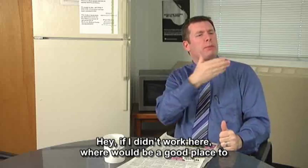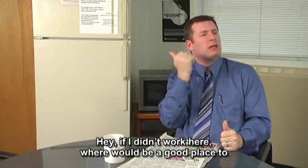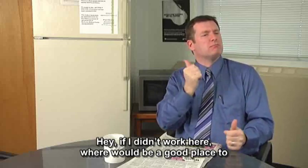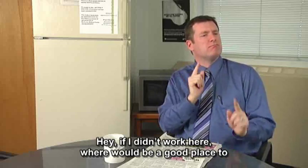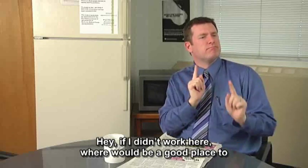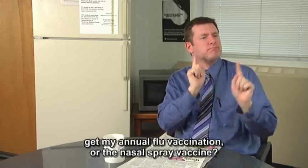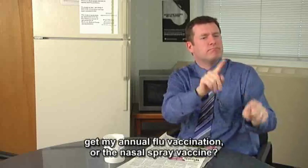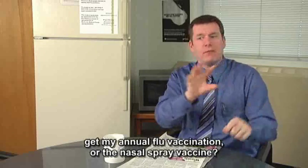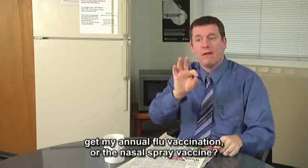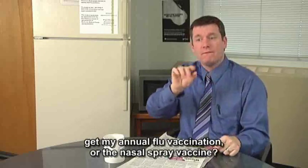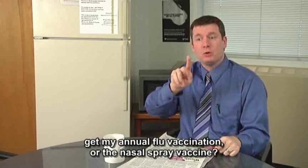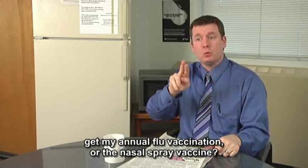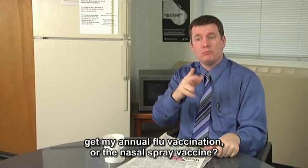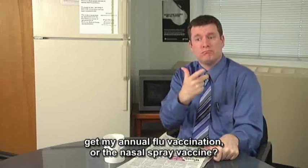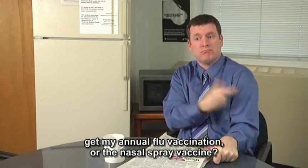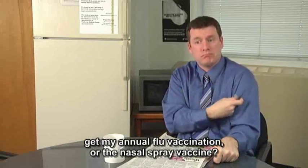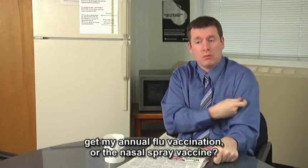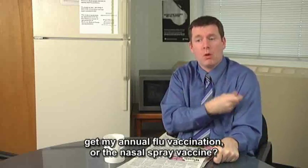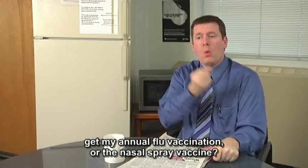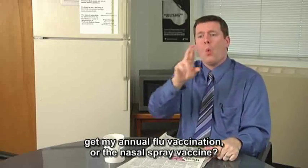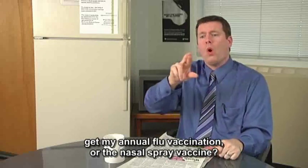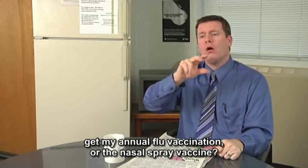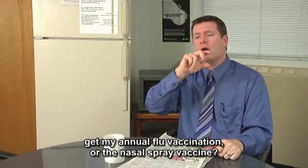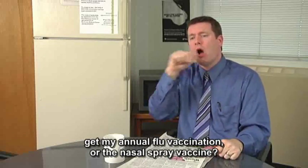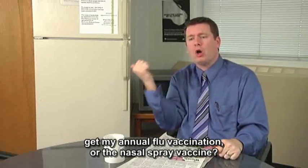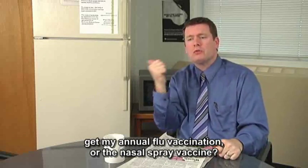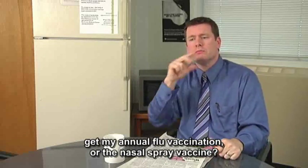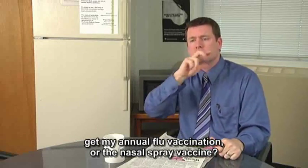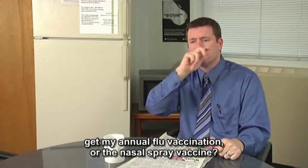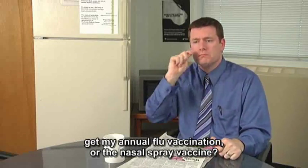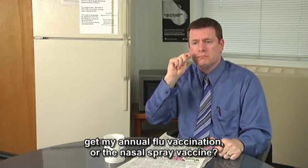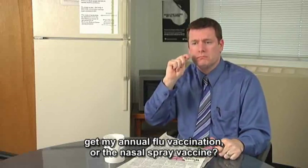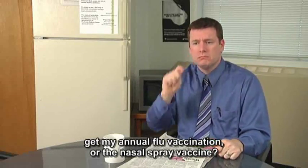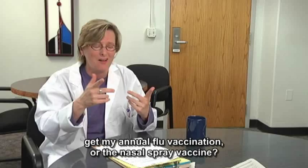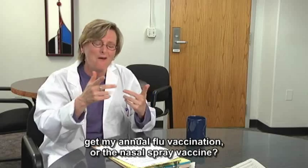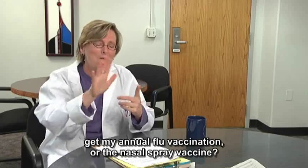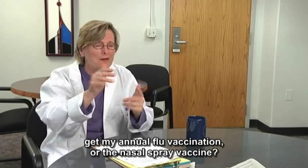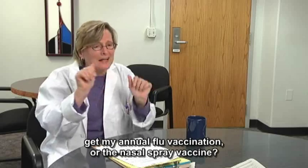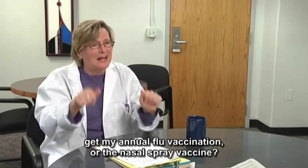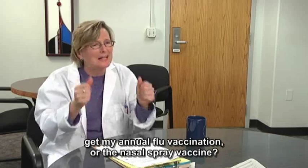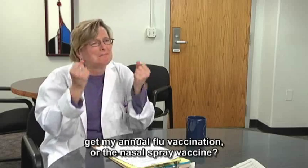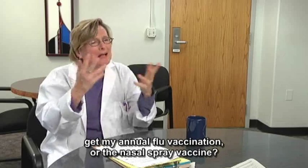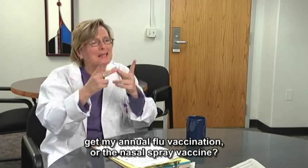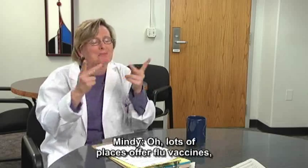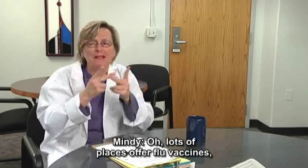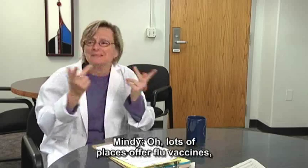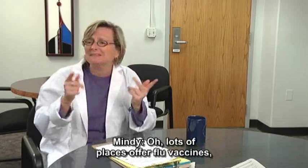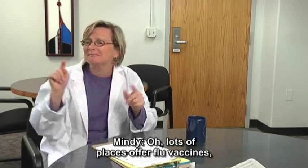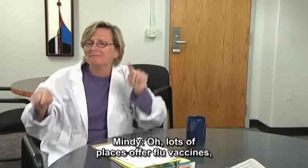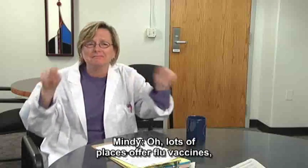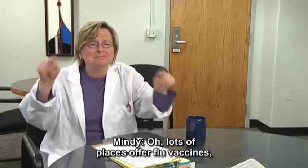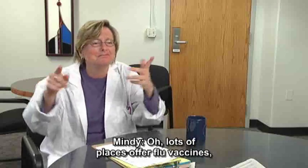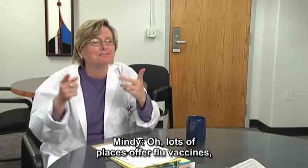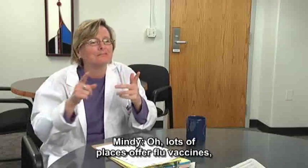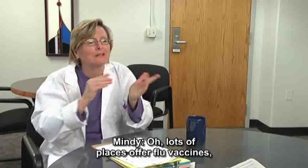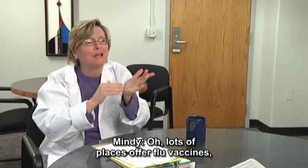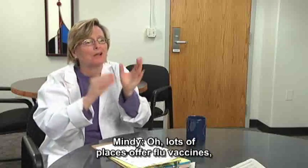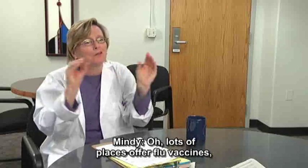flu vaccination or the nasal spray vaccine? Oh, lots of places offer flu vaccines,